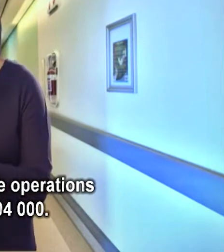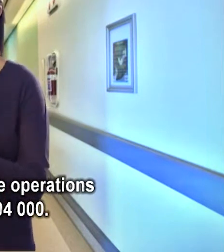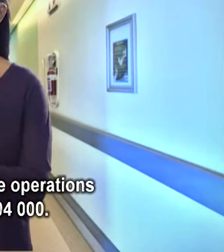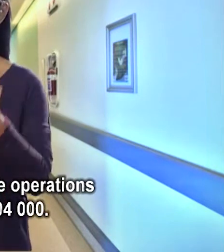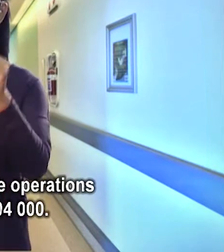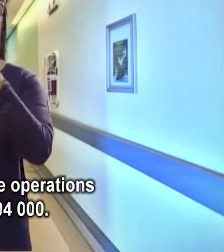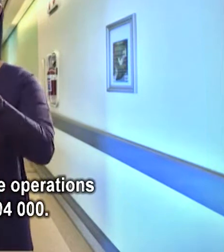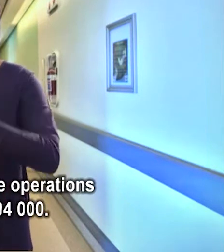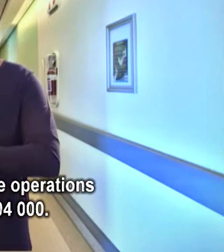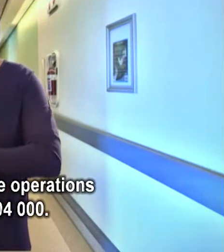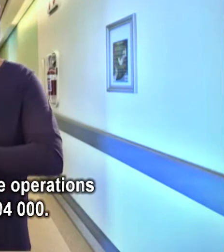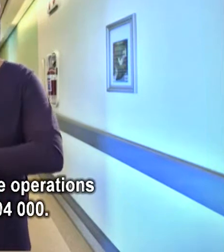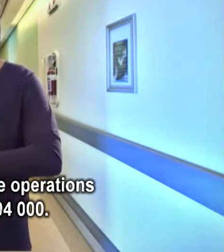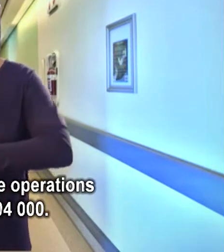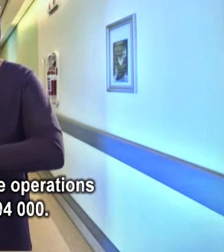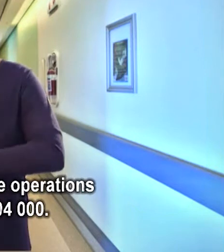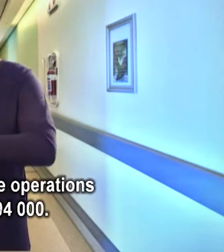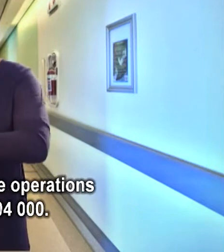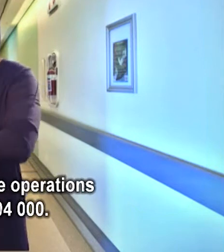rand.